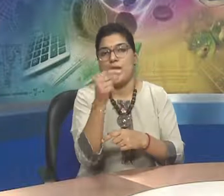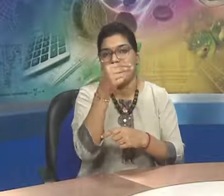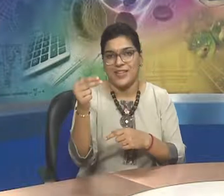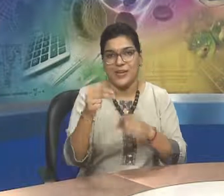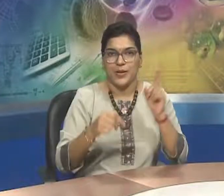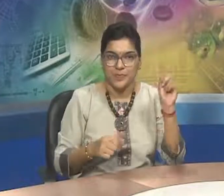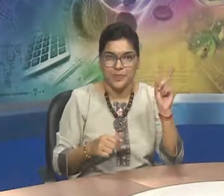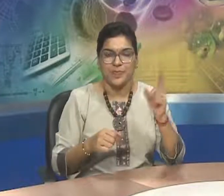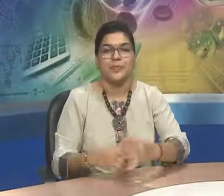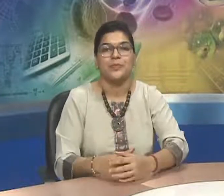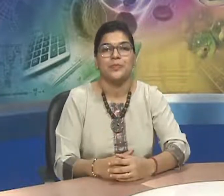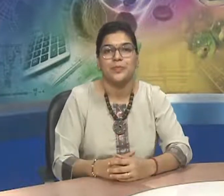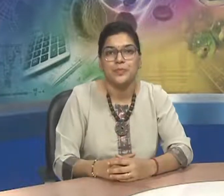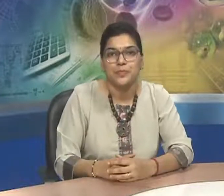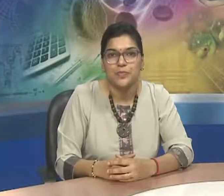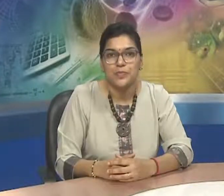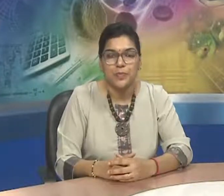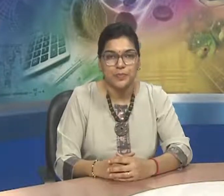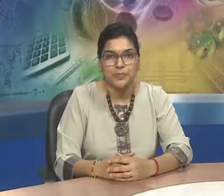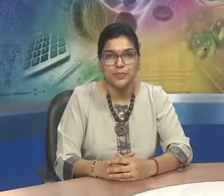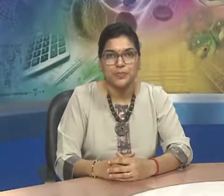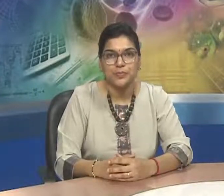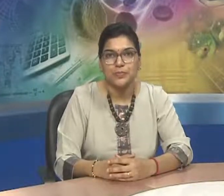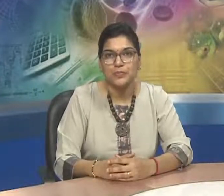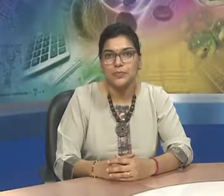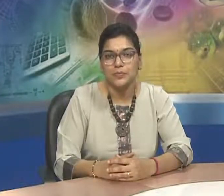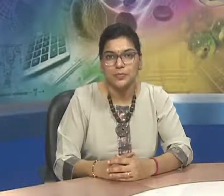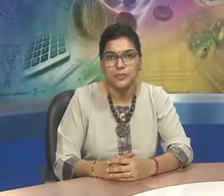law, so that is known as infringing.